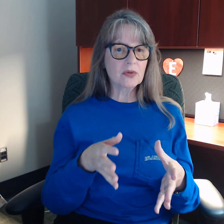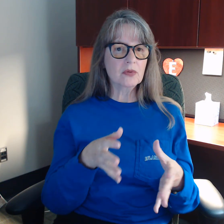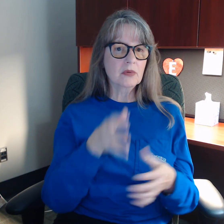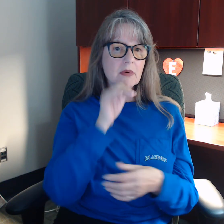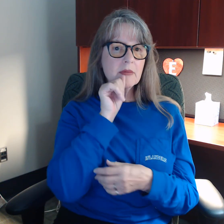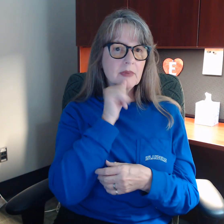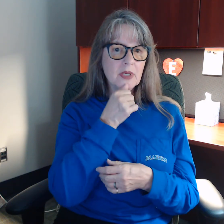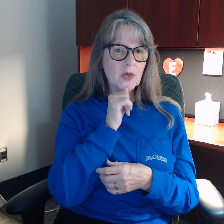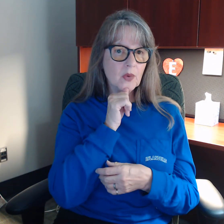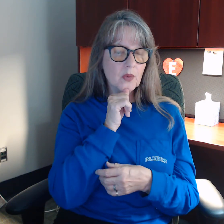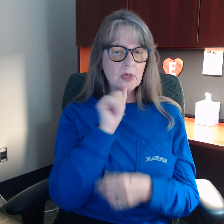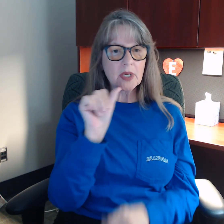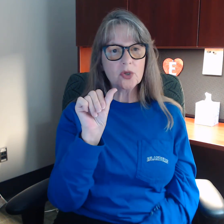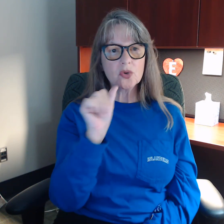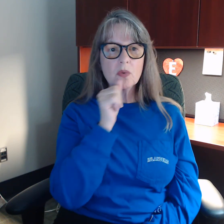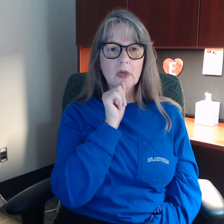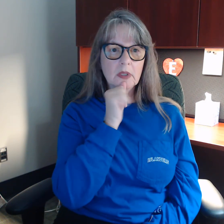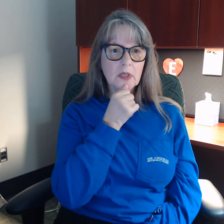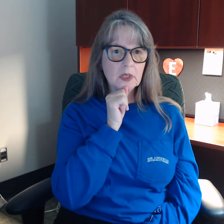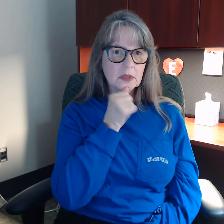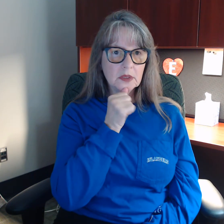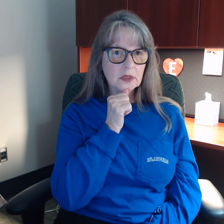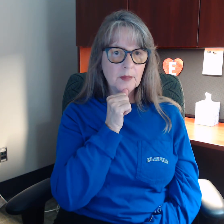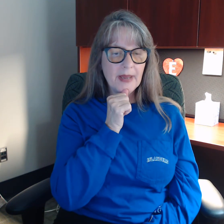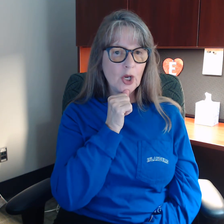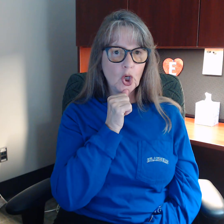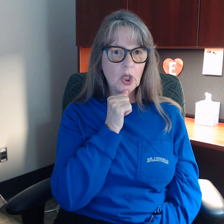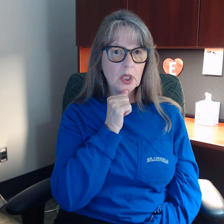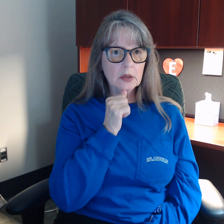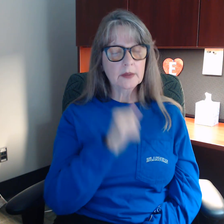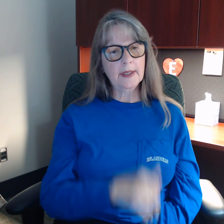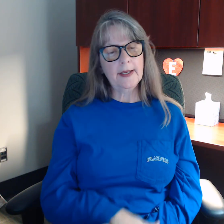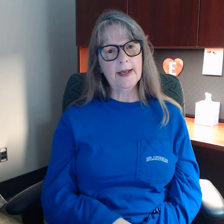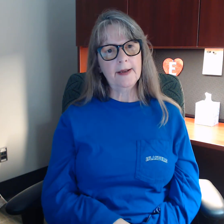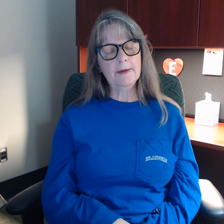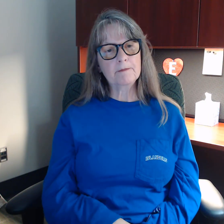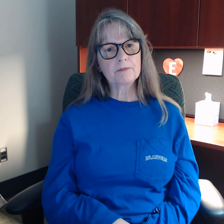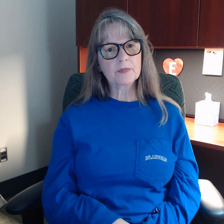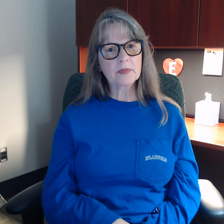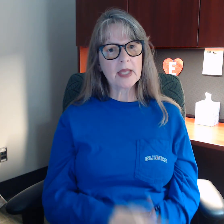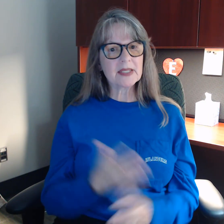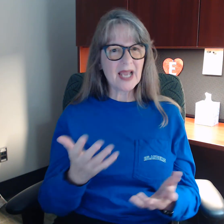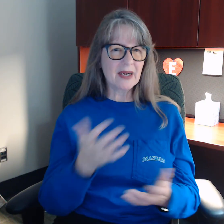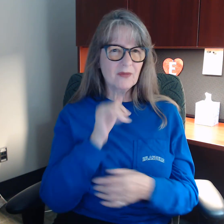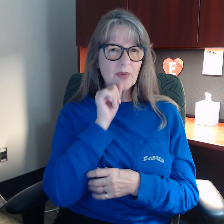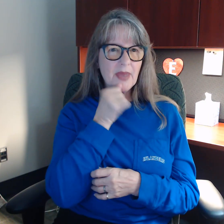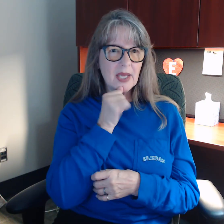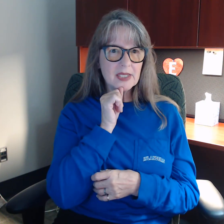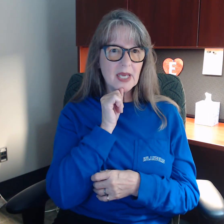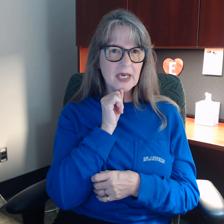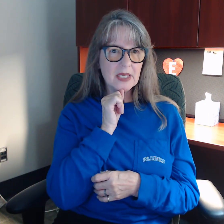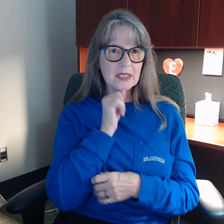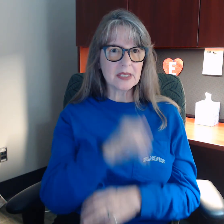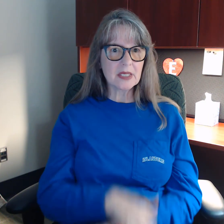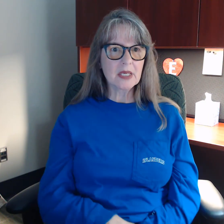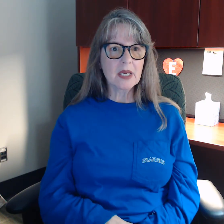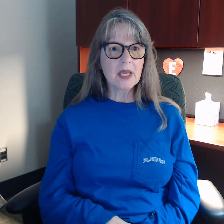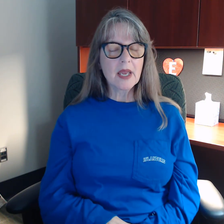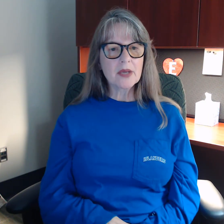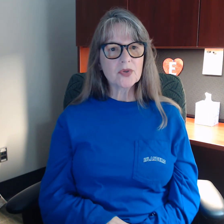to, endure, bear. That's kind of what that sign is.